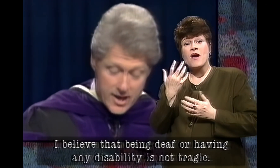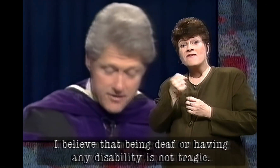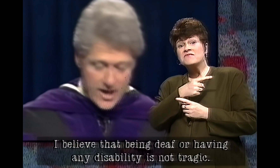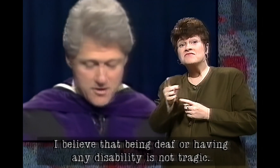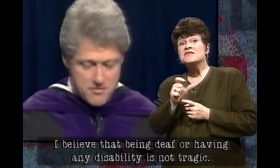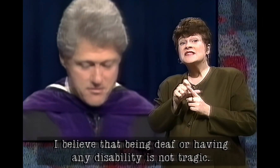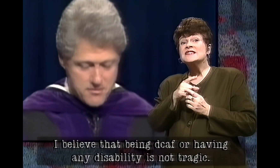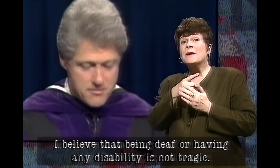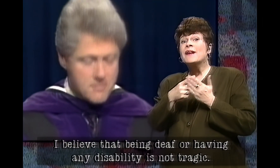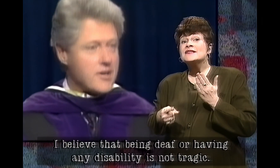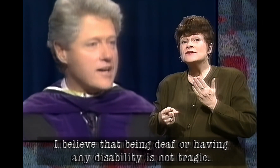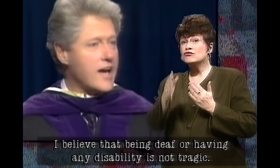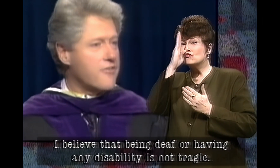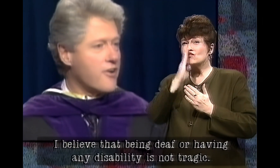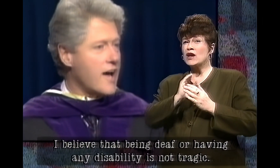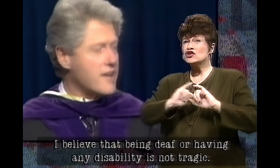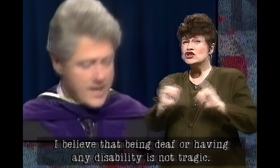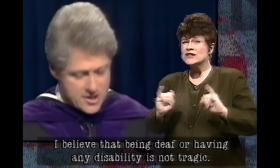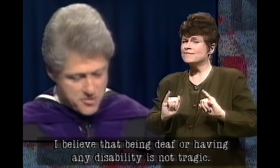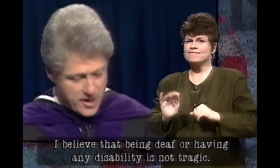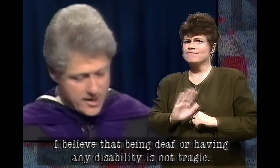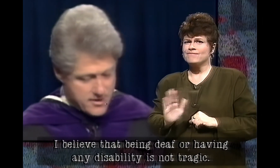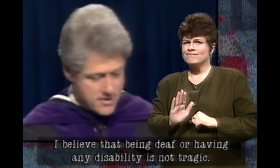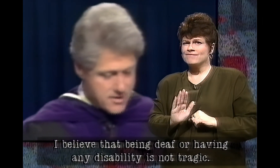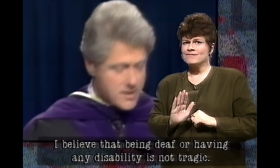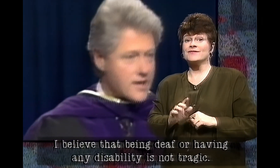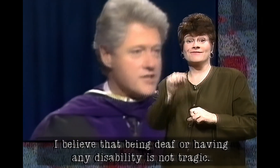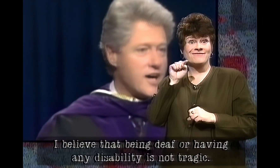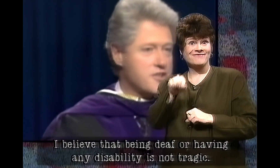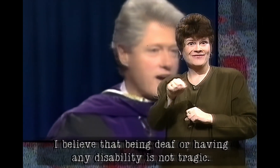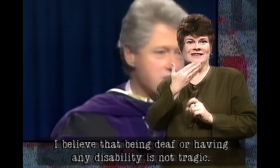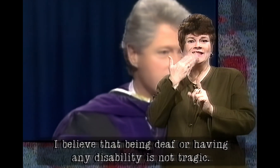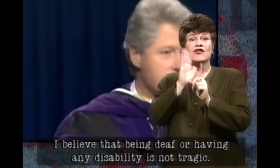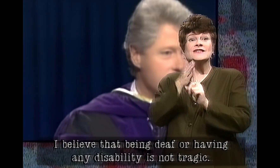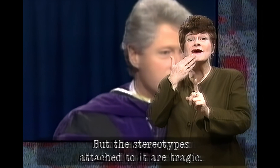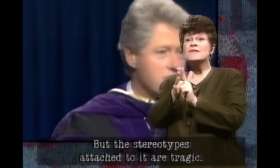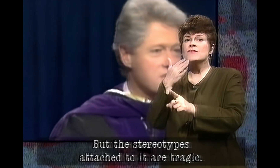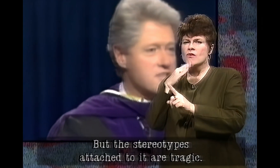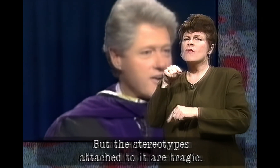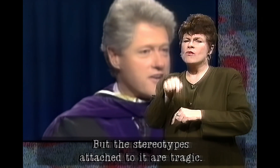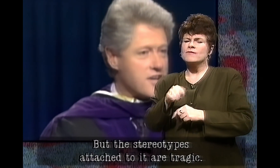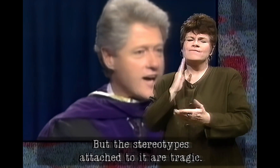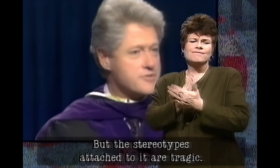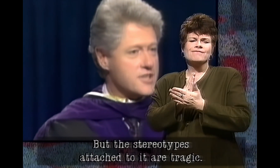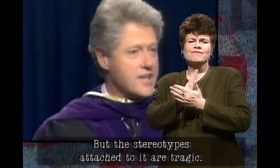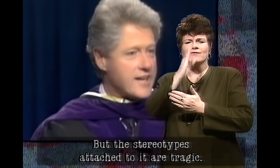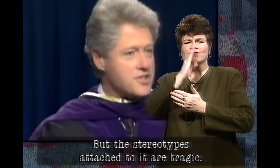that being deaf or having any disability is not tragic, but the stereotypes attached to